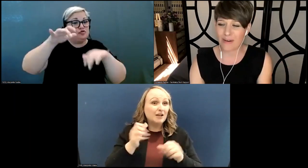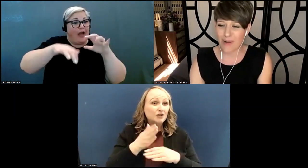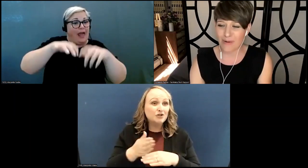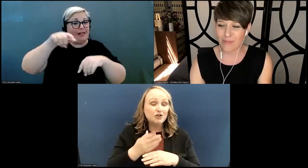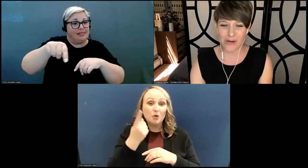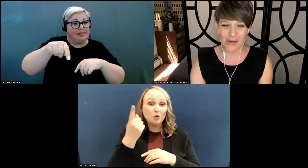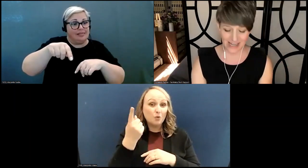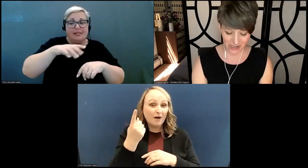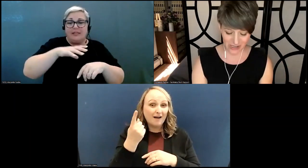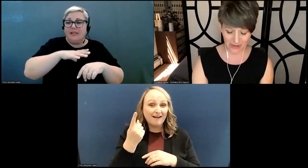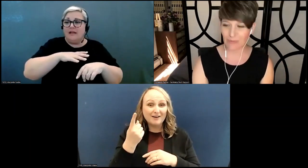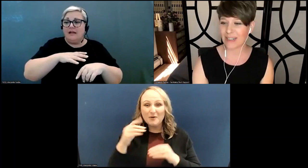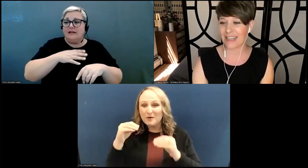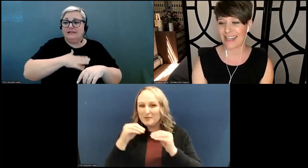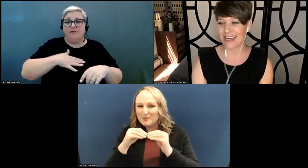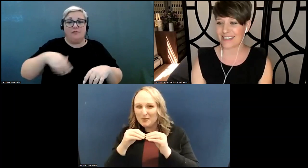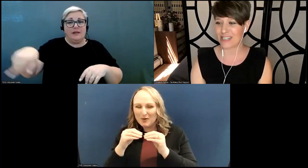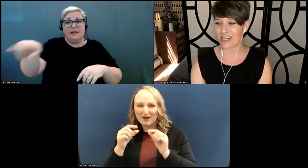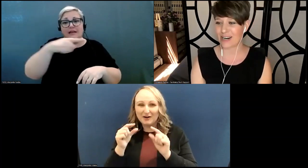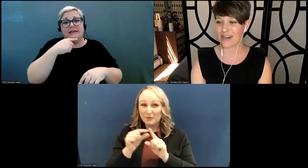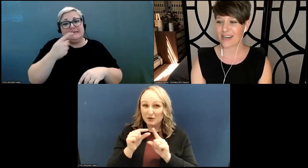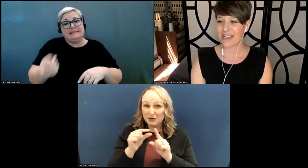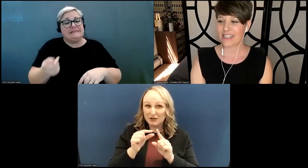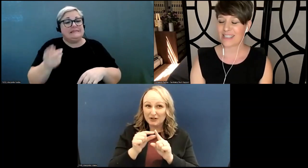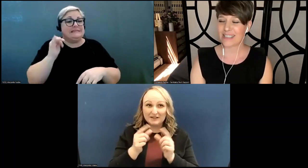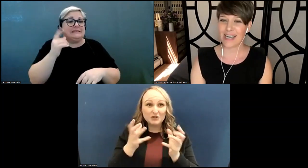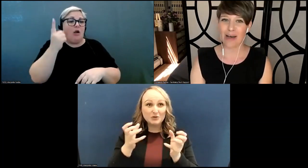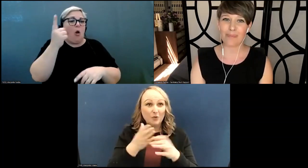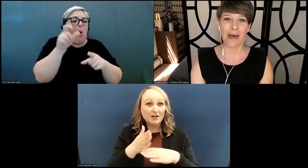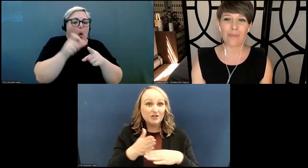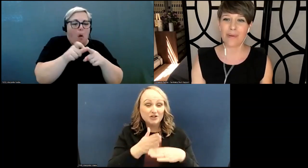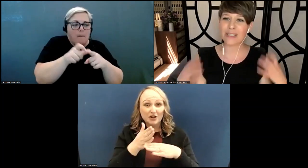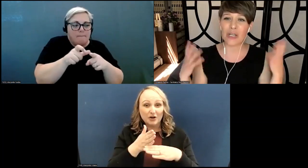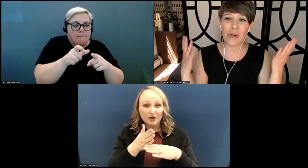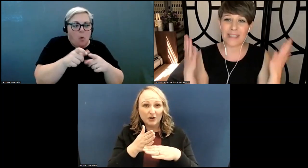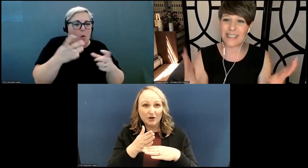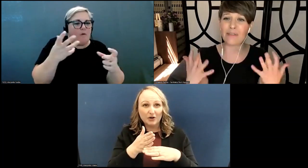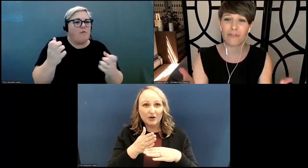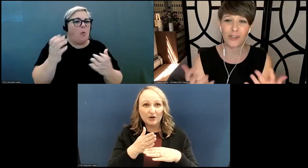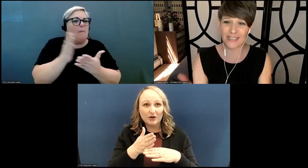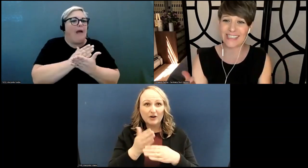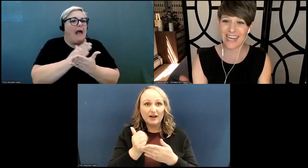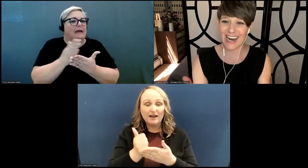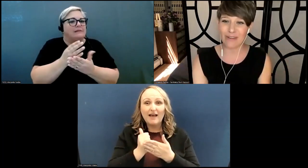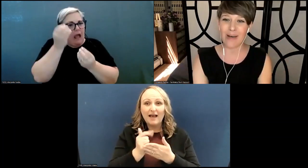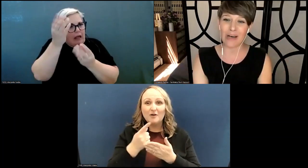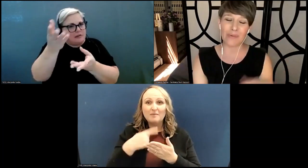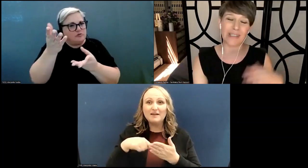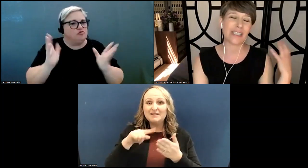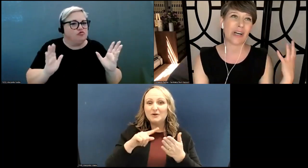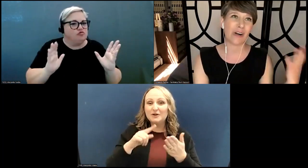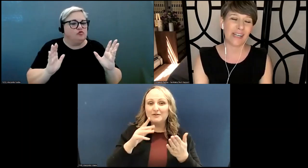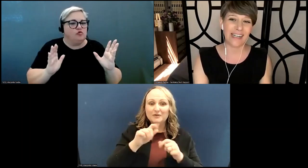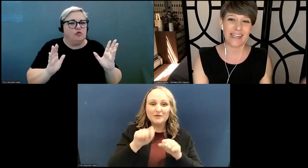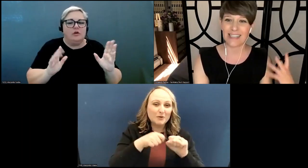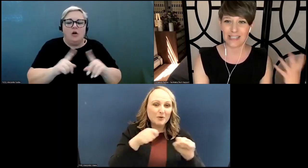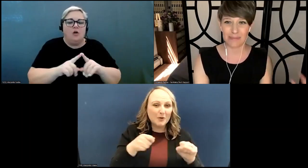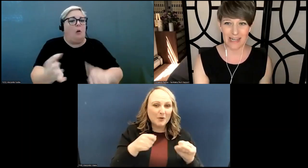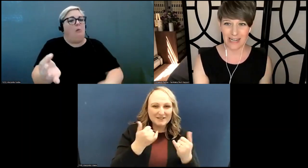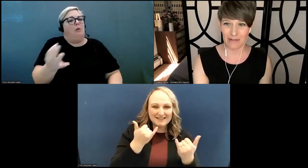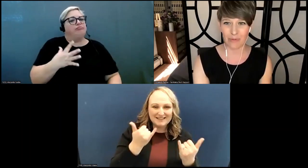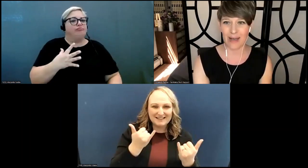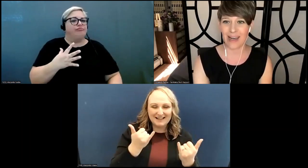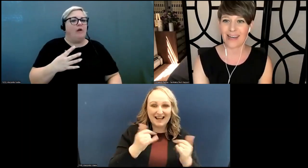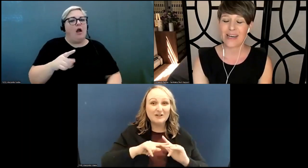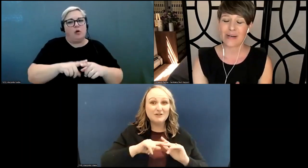more than one word that you would really like to share, just to help us close this first day well. We started in such